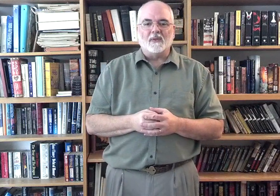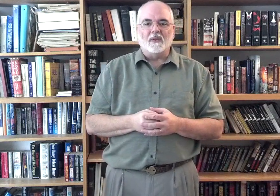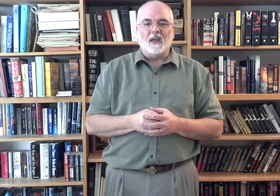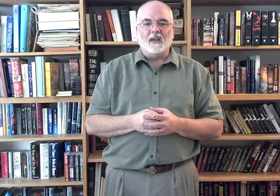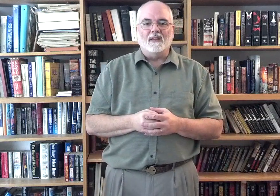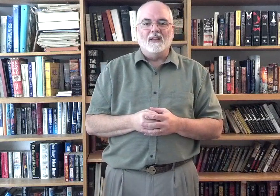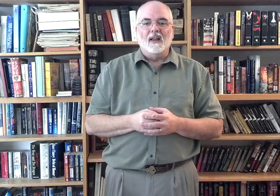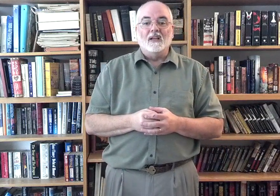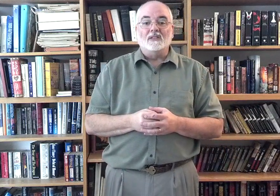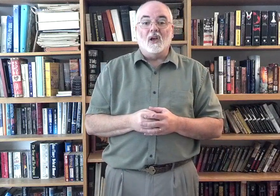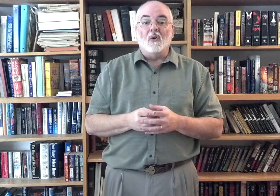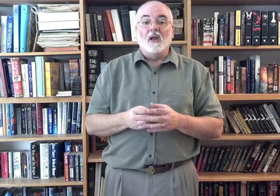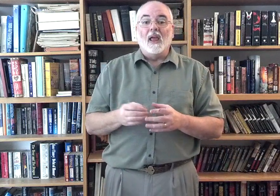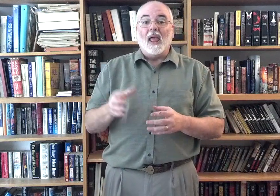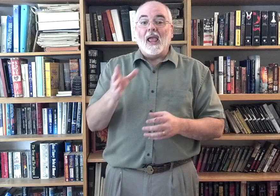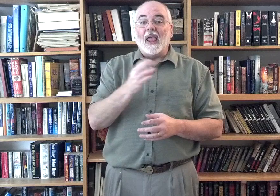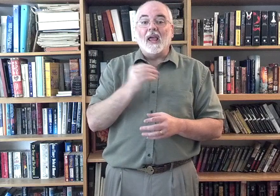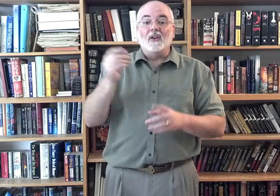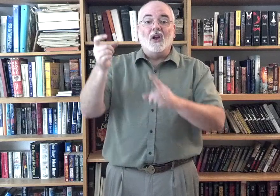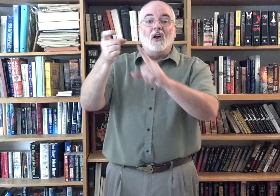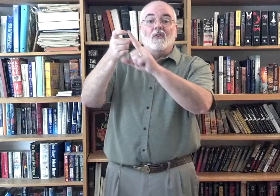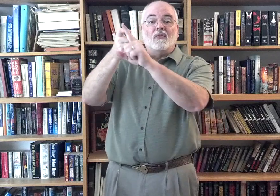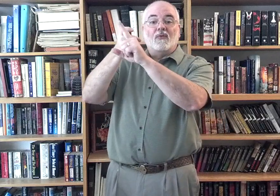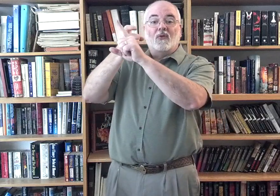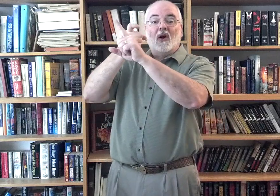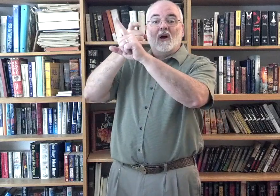Okay. So, and from